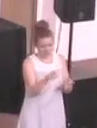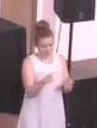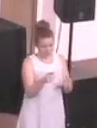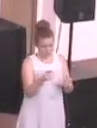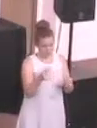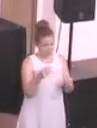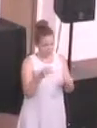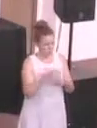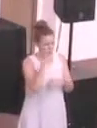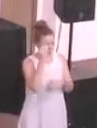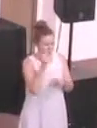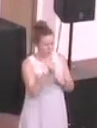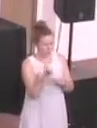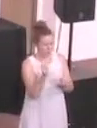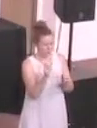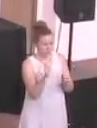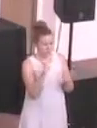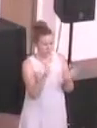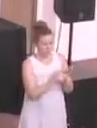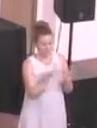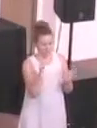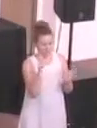than others.